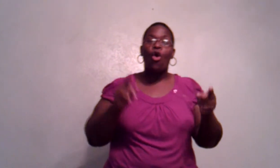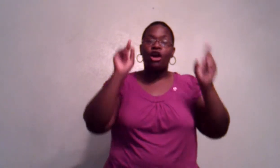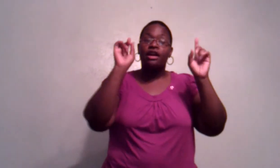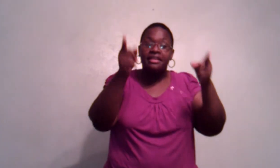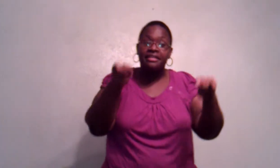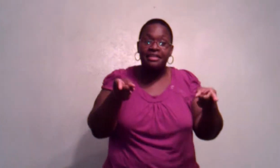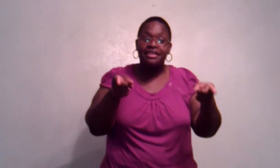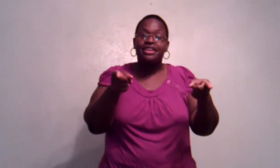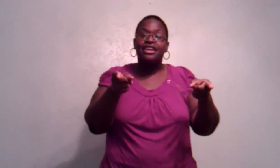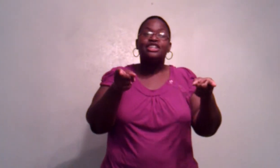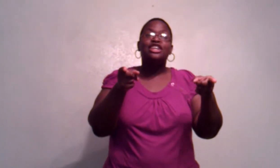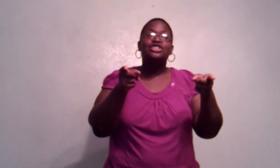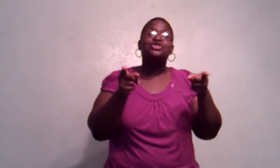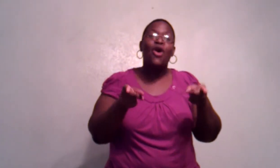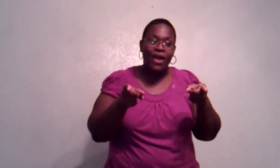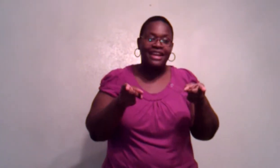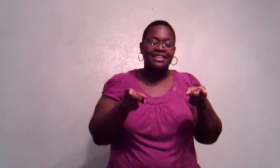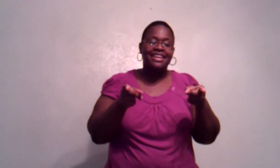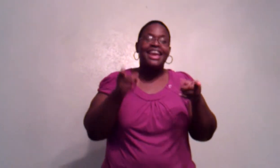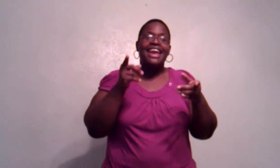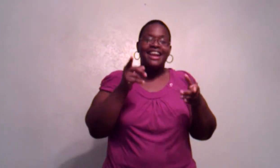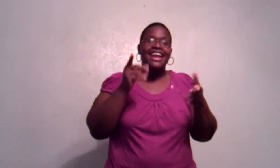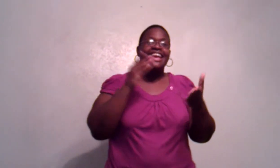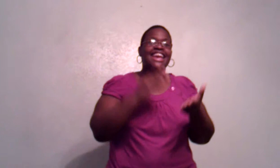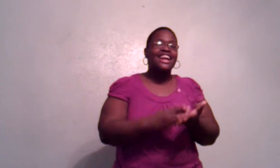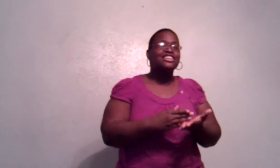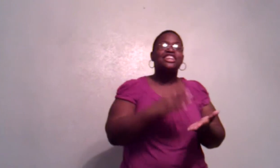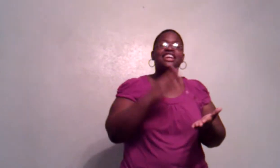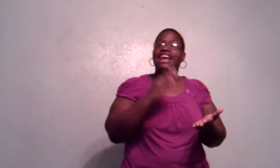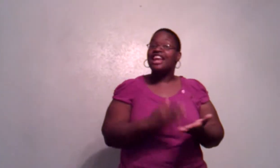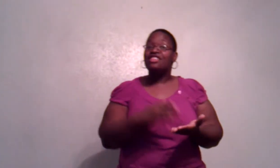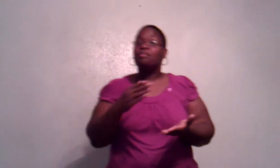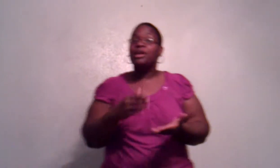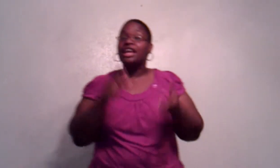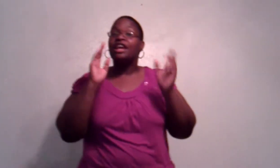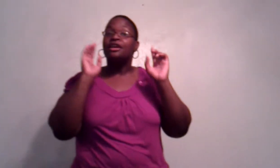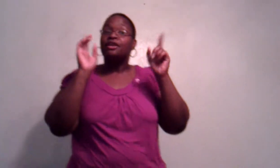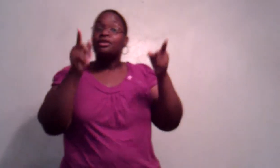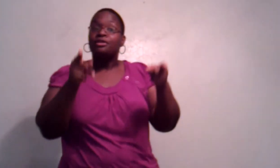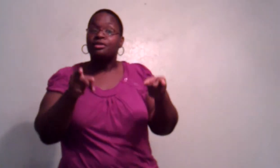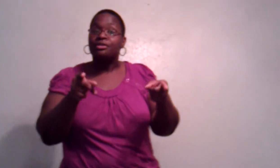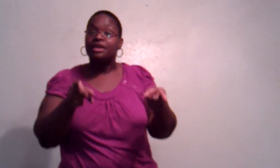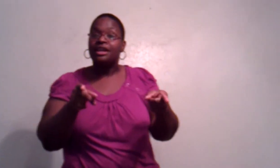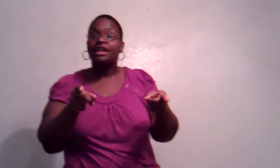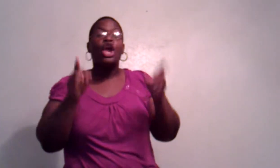or Stored. Destroyed. Destroyed. Energy can neither be Created